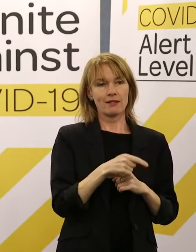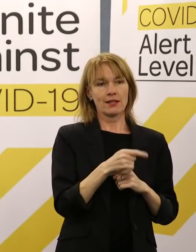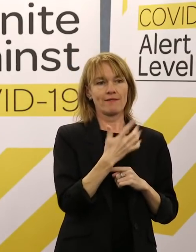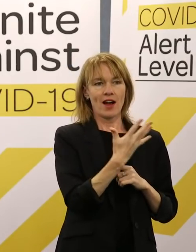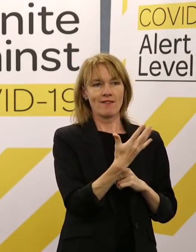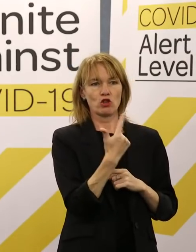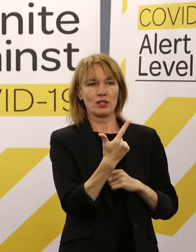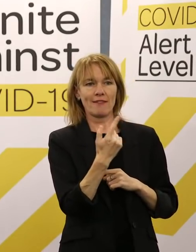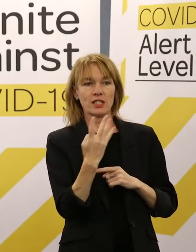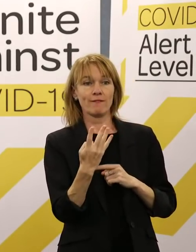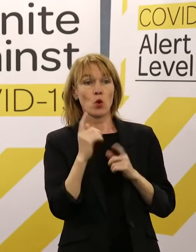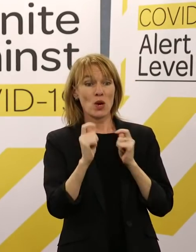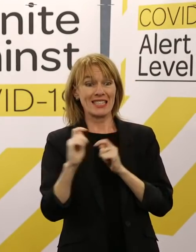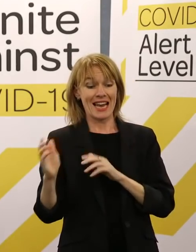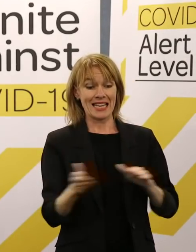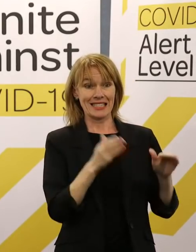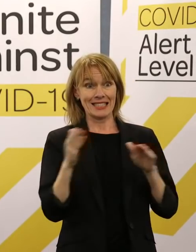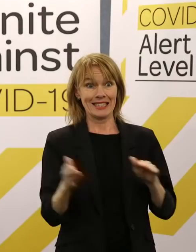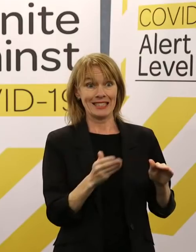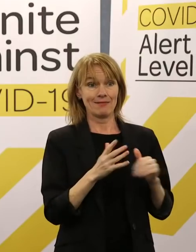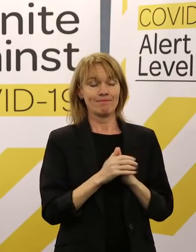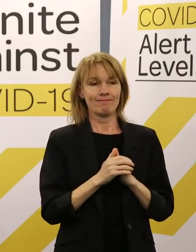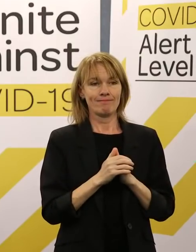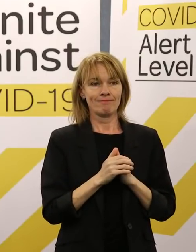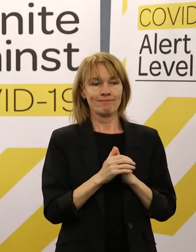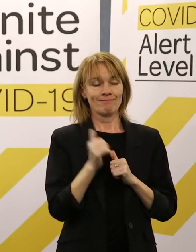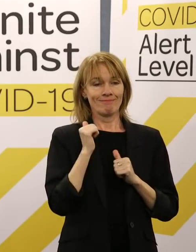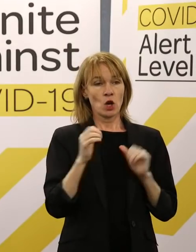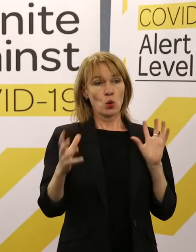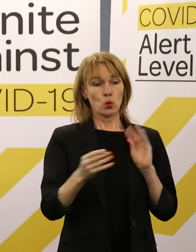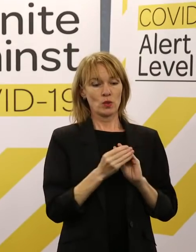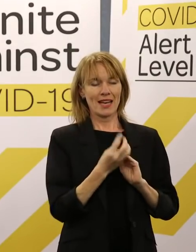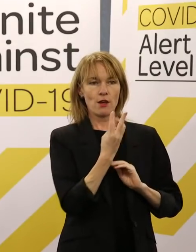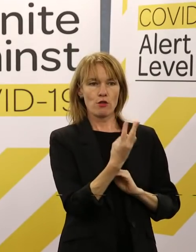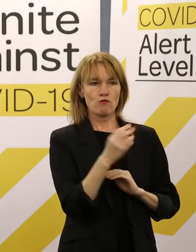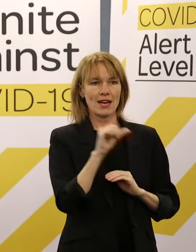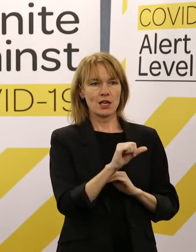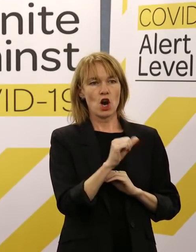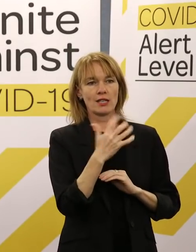2,574 tests on Sunday, and the total number of tests is now